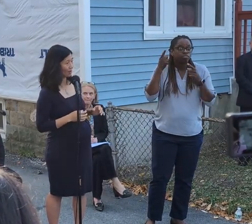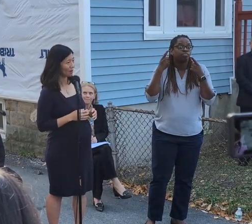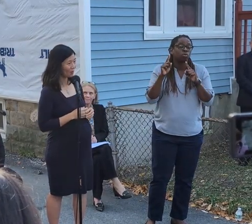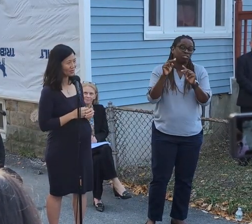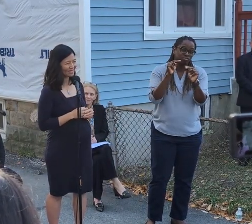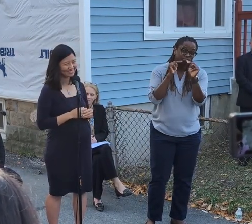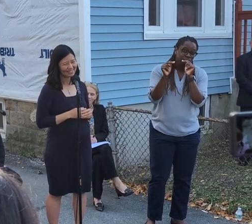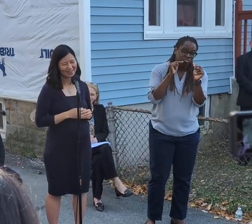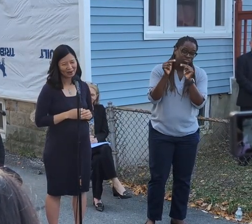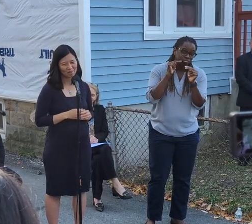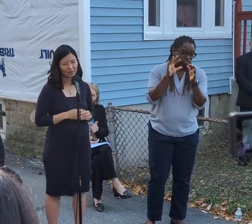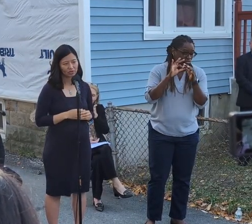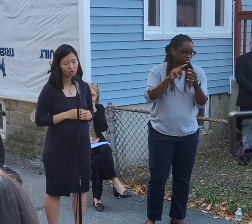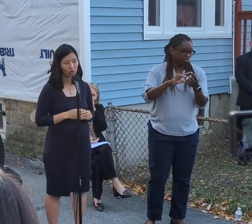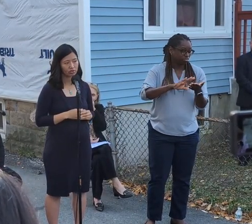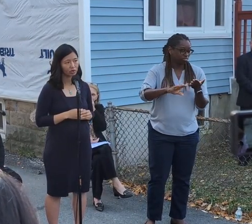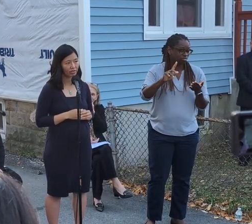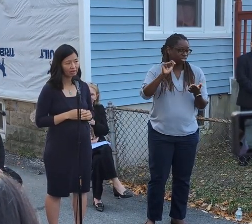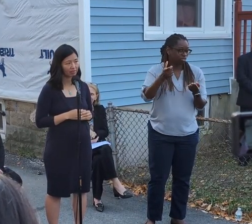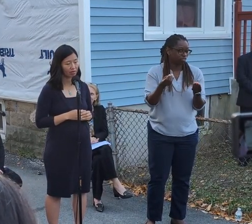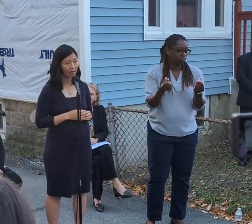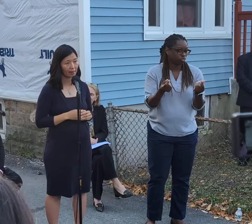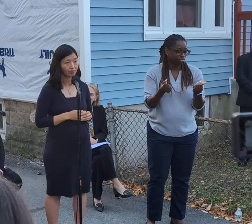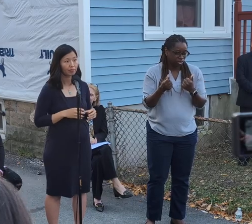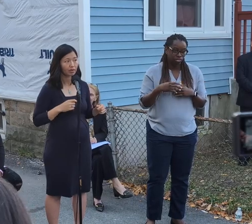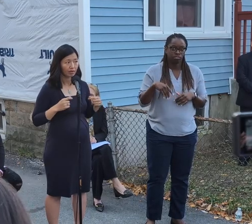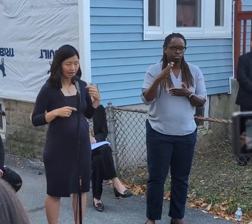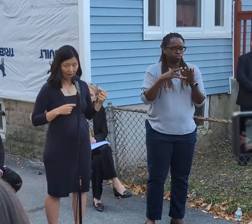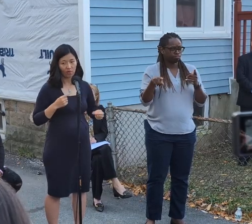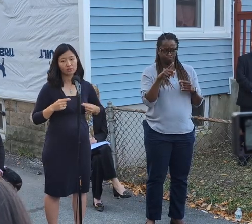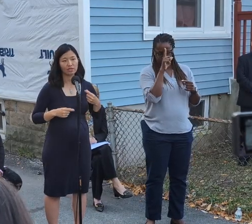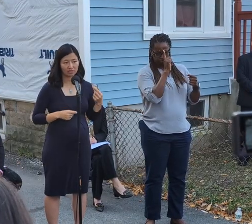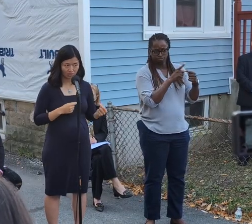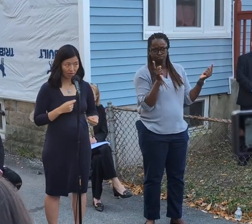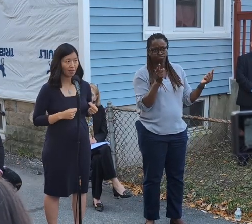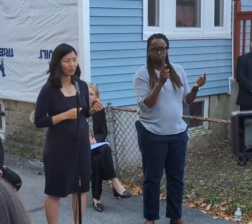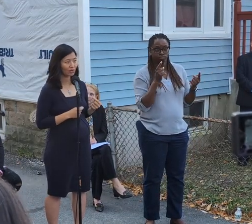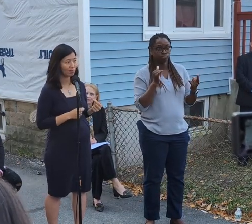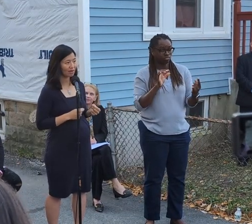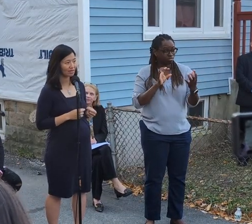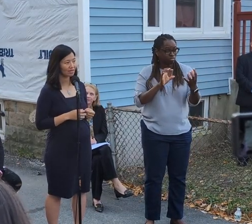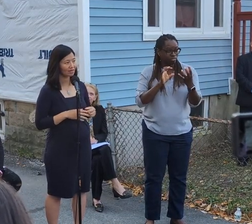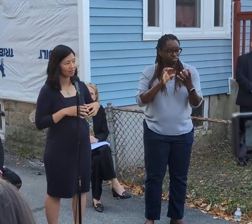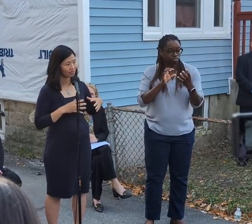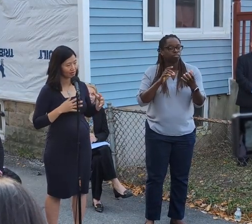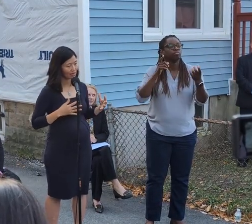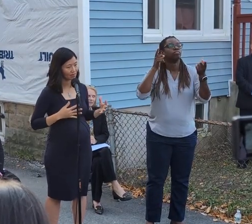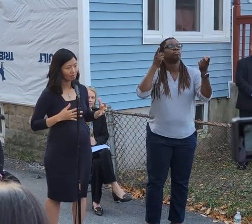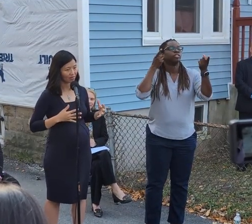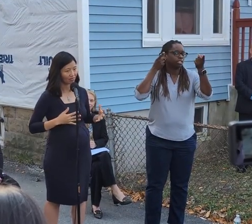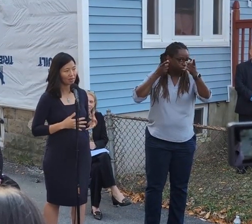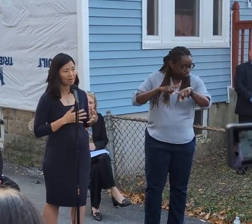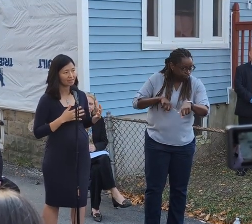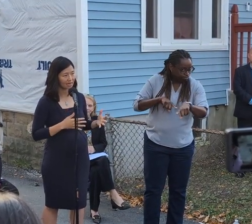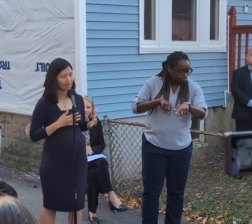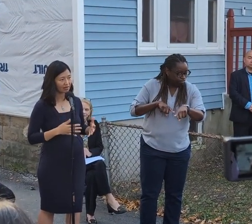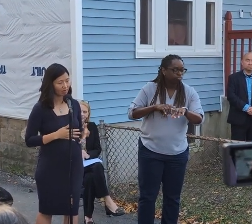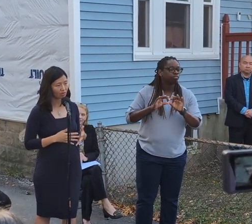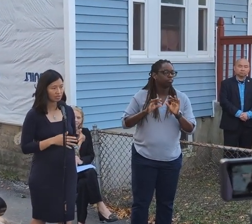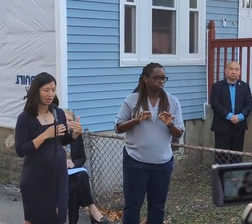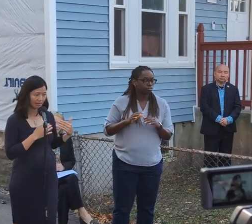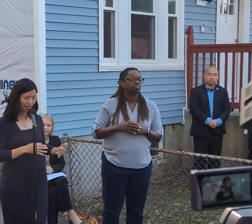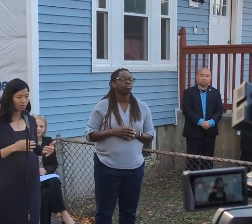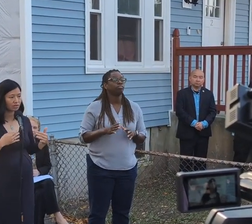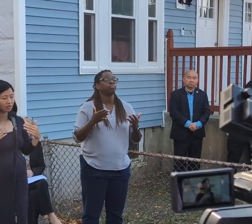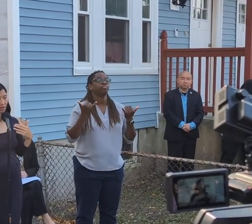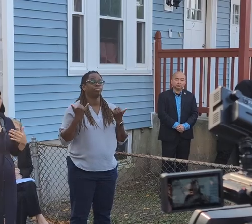groups that have been opposing. And so we're so thankful that now, as we start back through the process of affirming and taking the